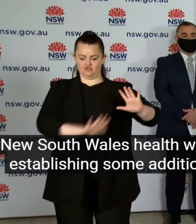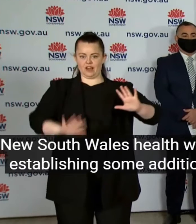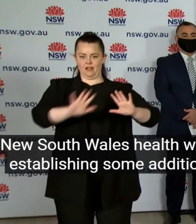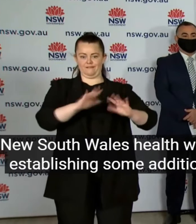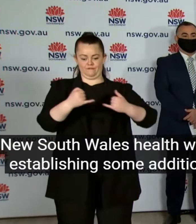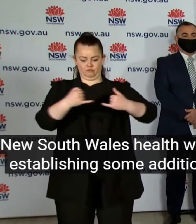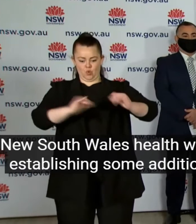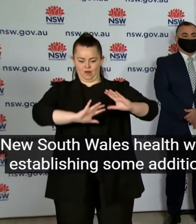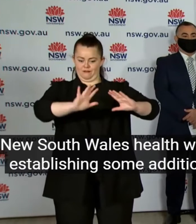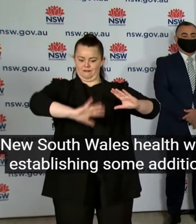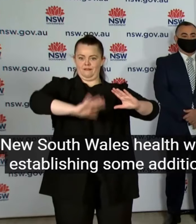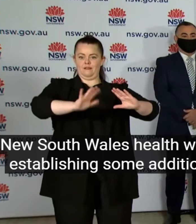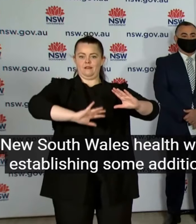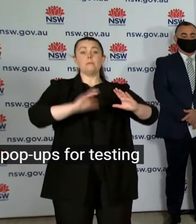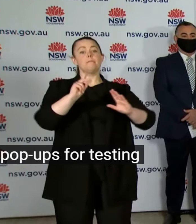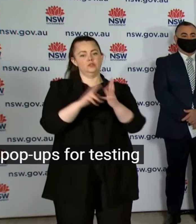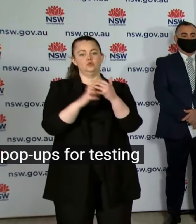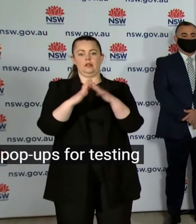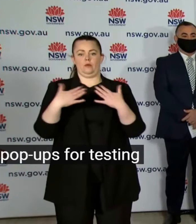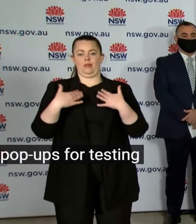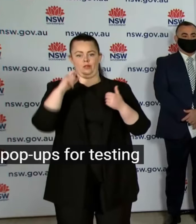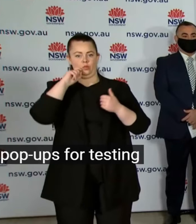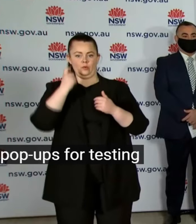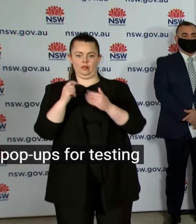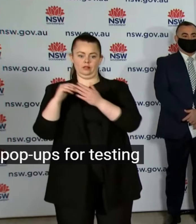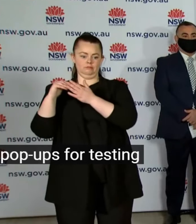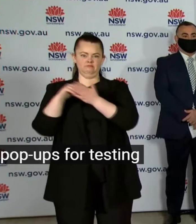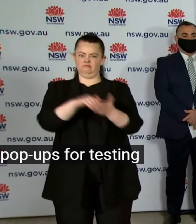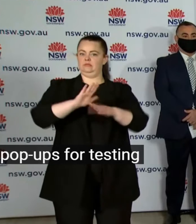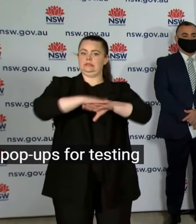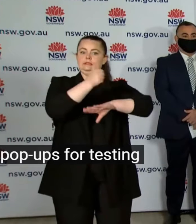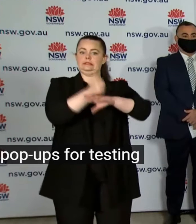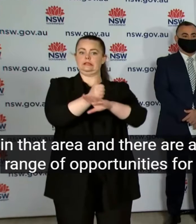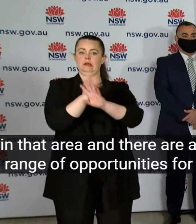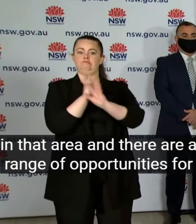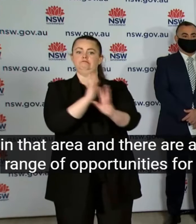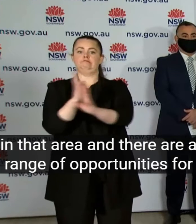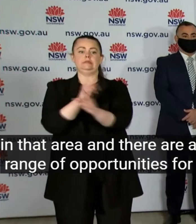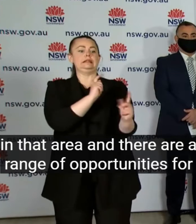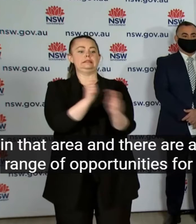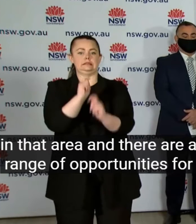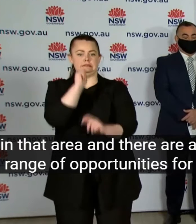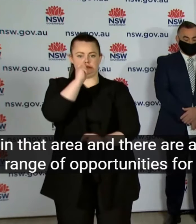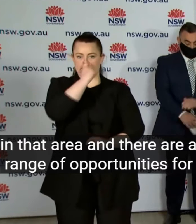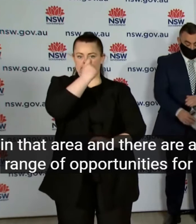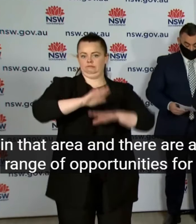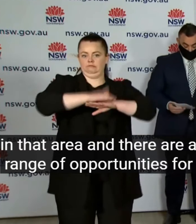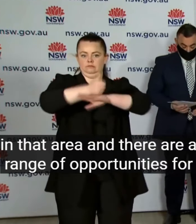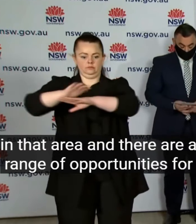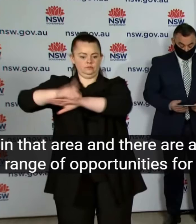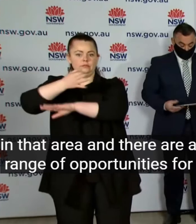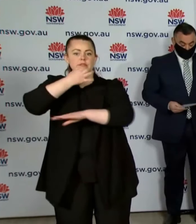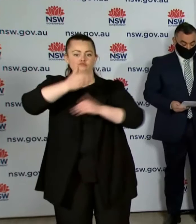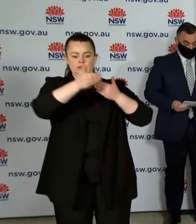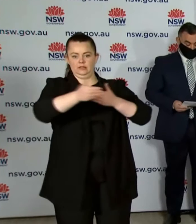pop-ups for testing in that area, and there are a range of opportunities